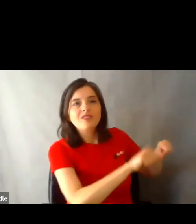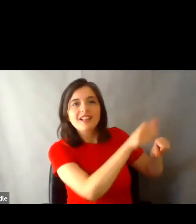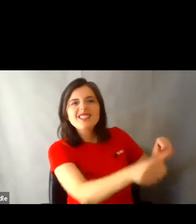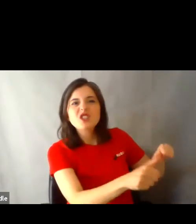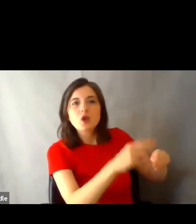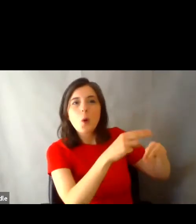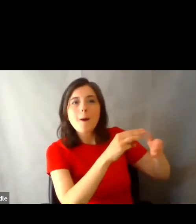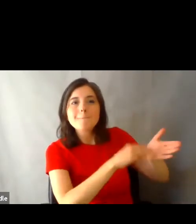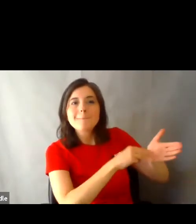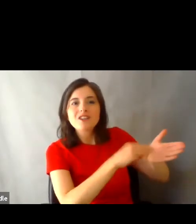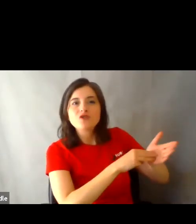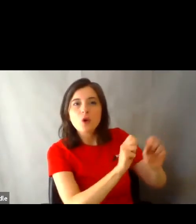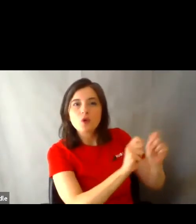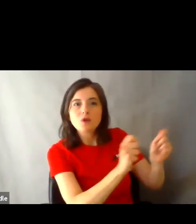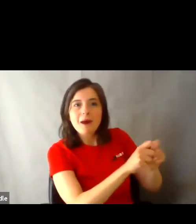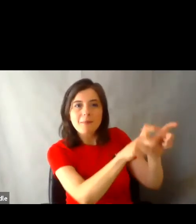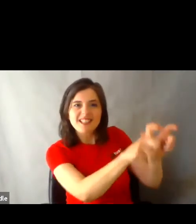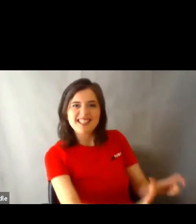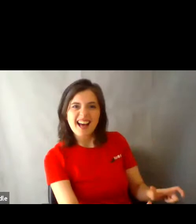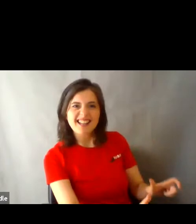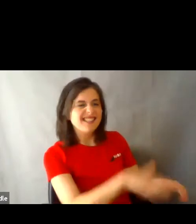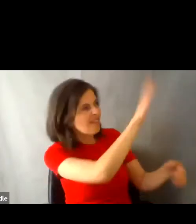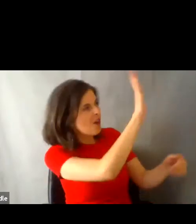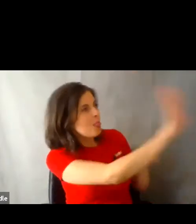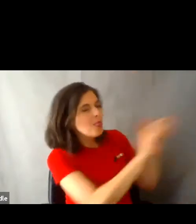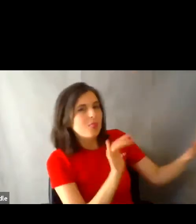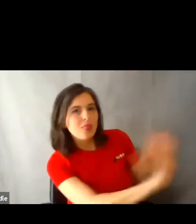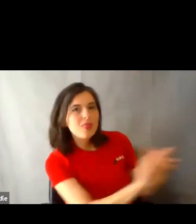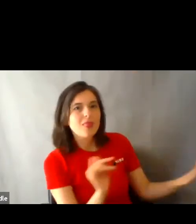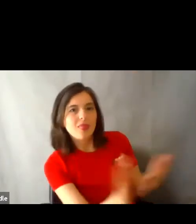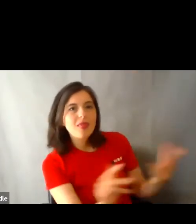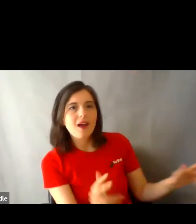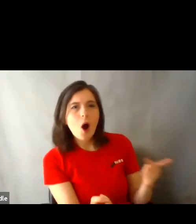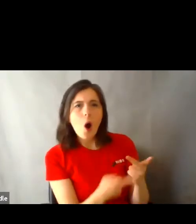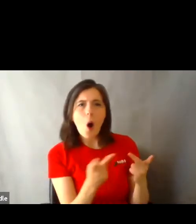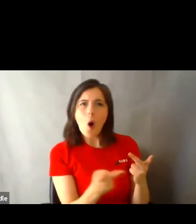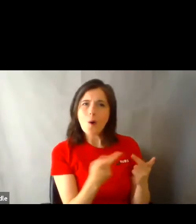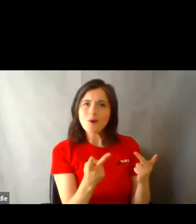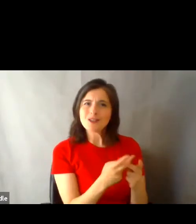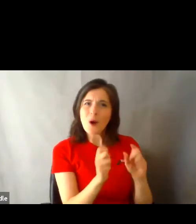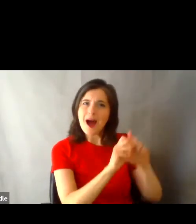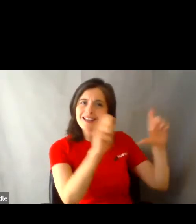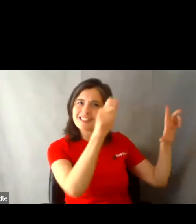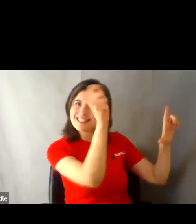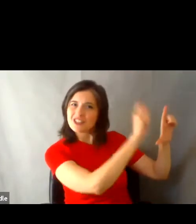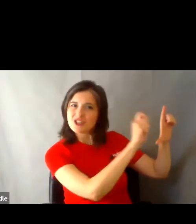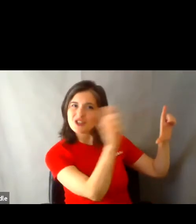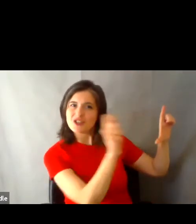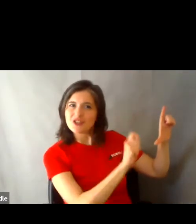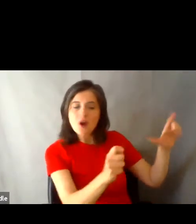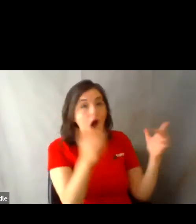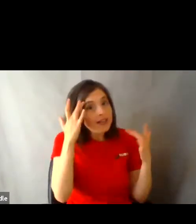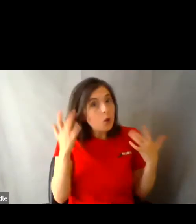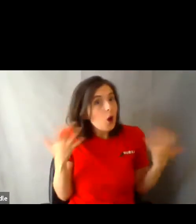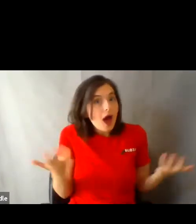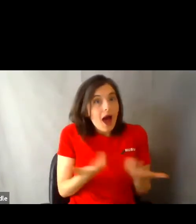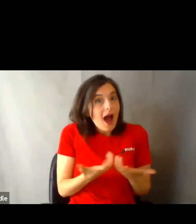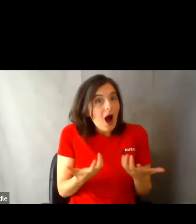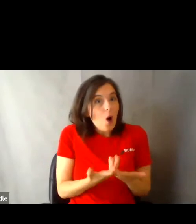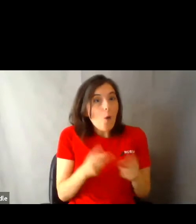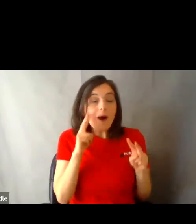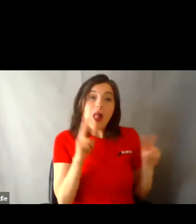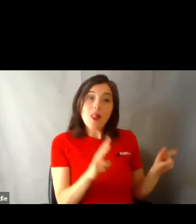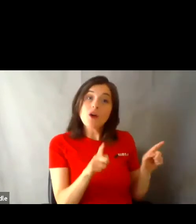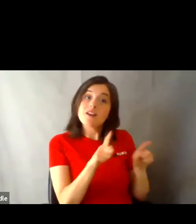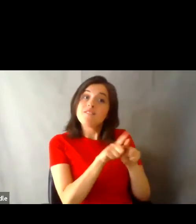with these stickers, and also a stencil started appearing around the town centre. I don't know how, but it looked